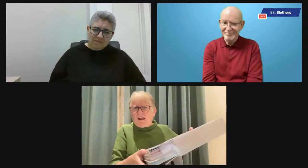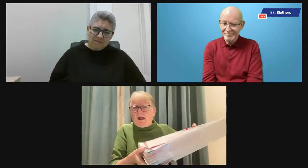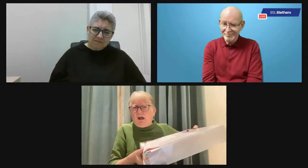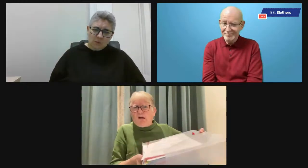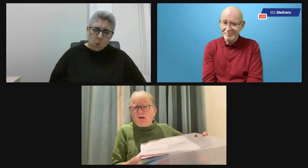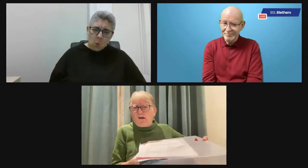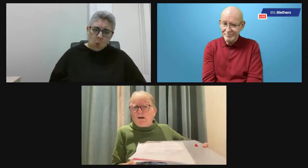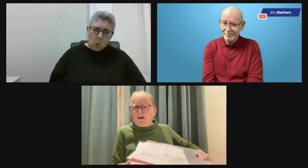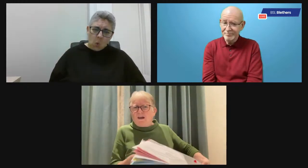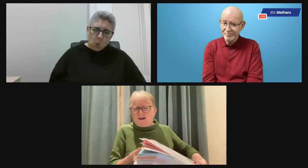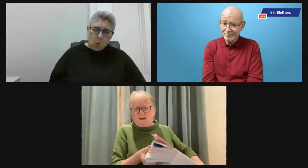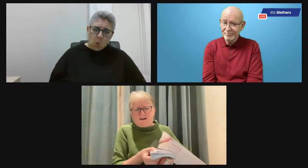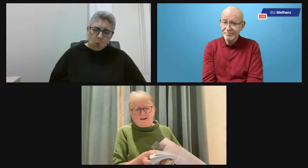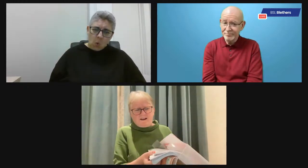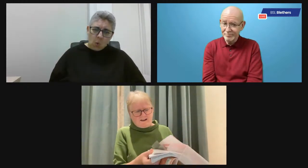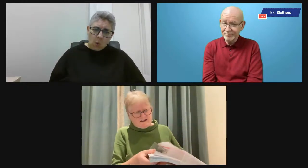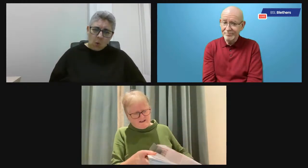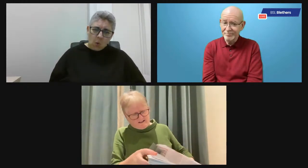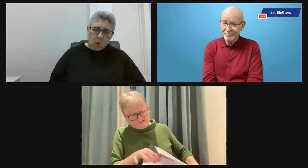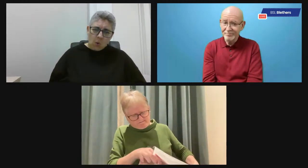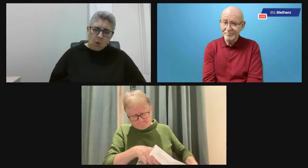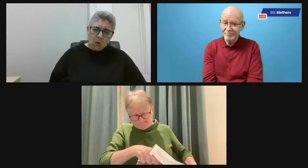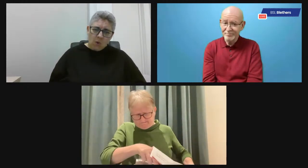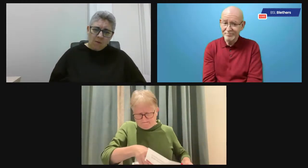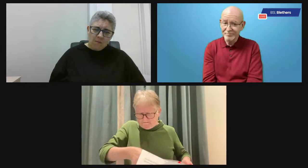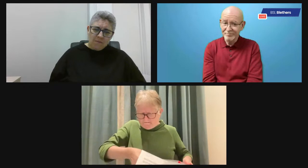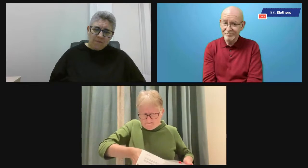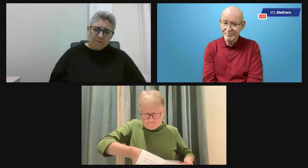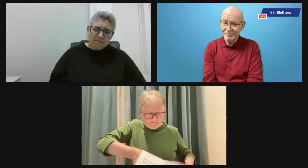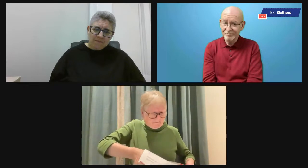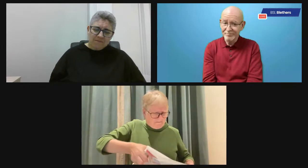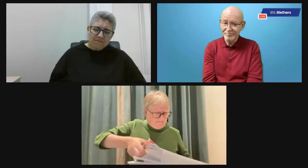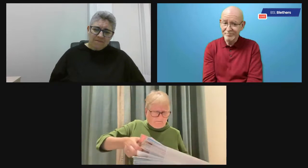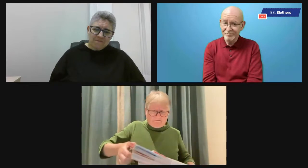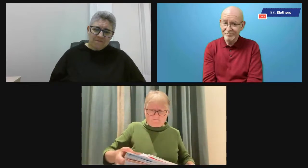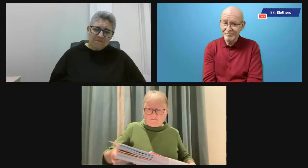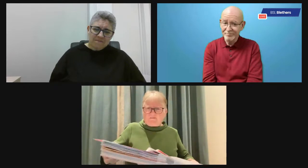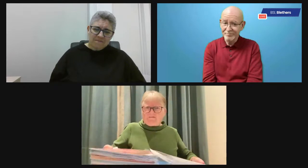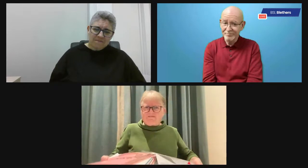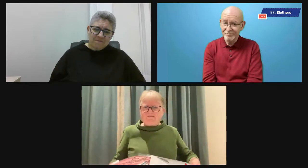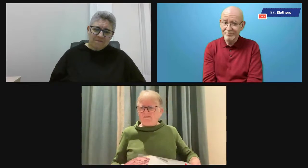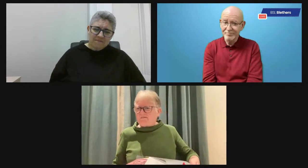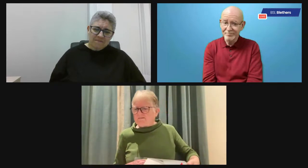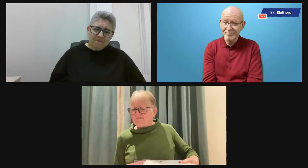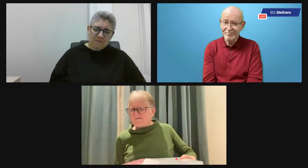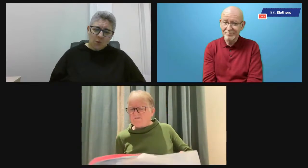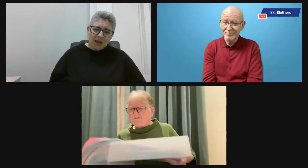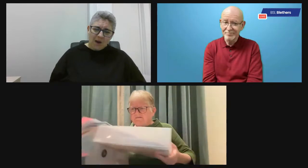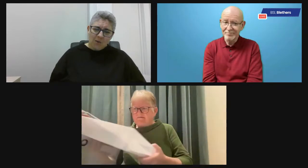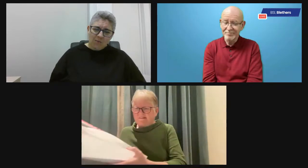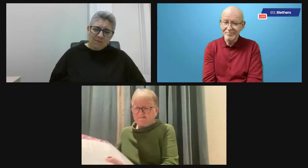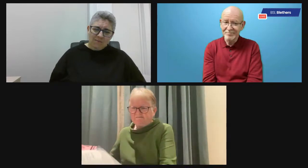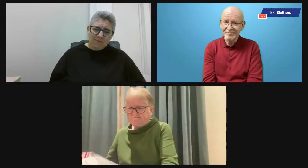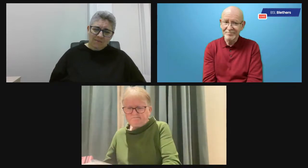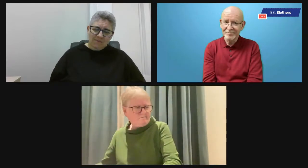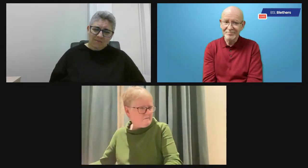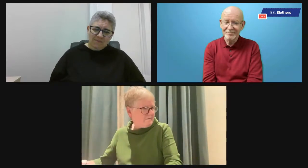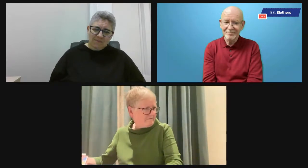Oh, Emma, we appreciate you having such good admin skills.